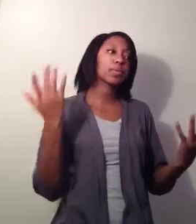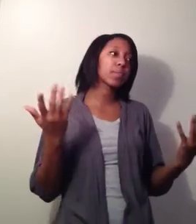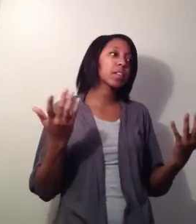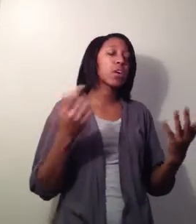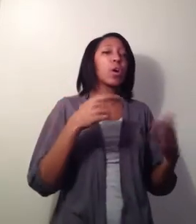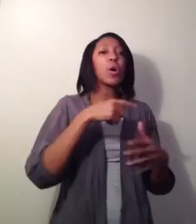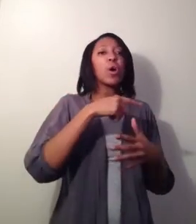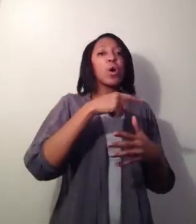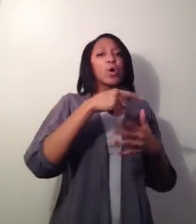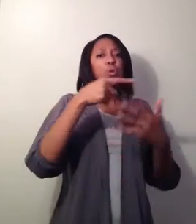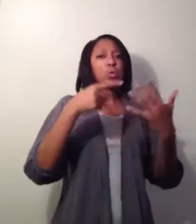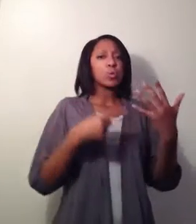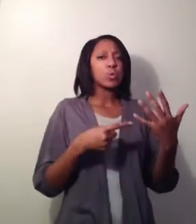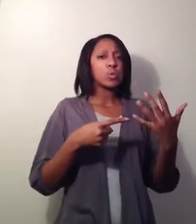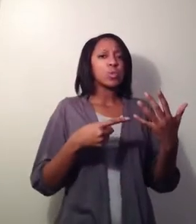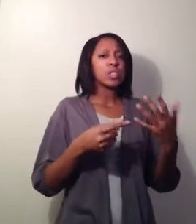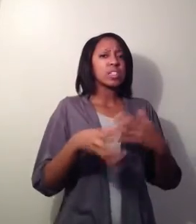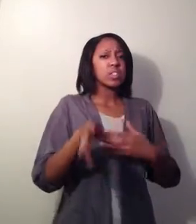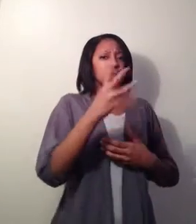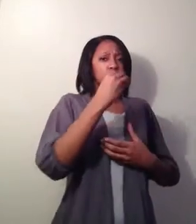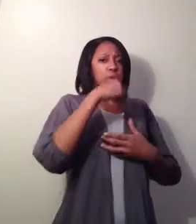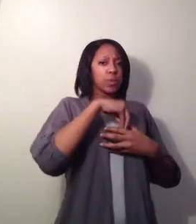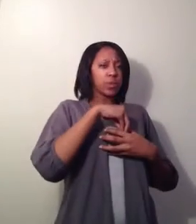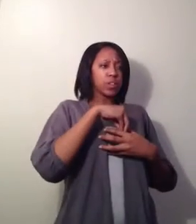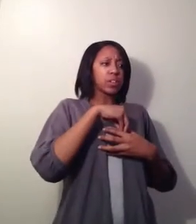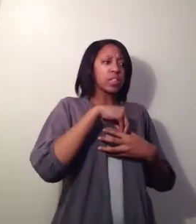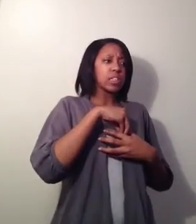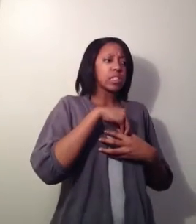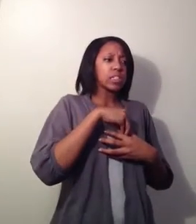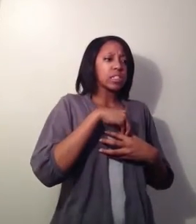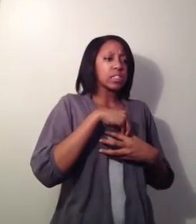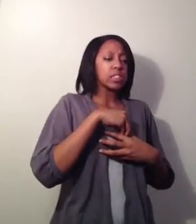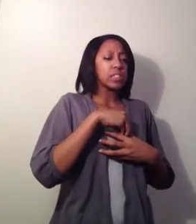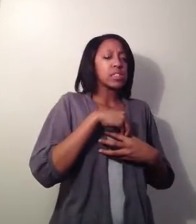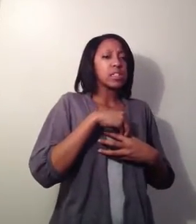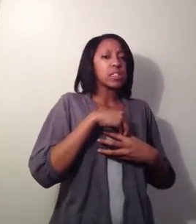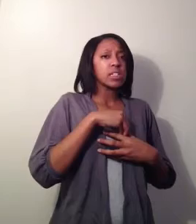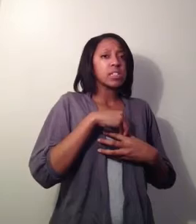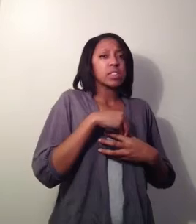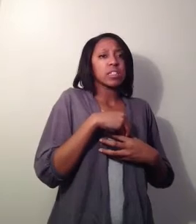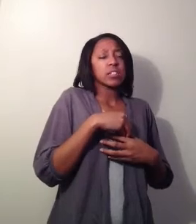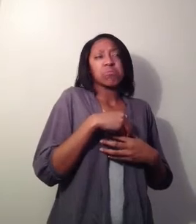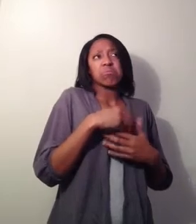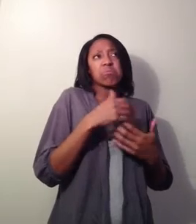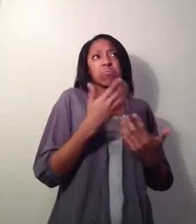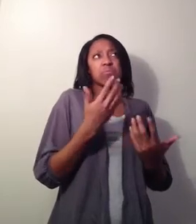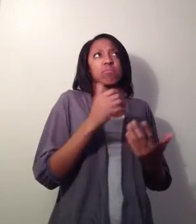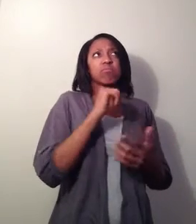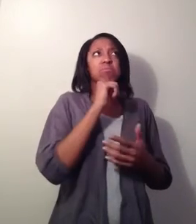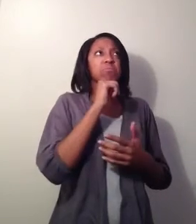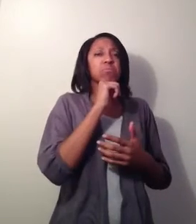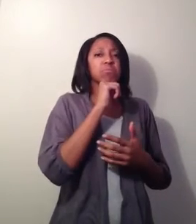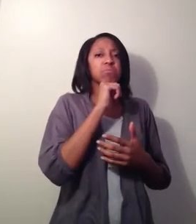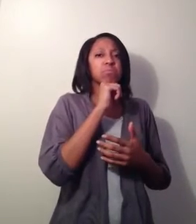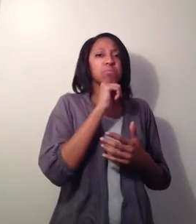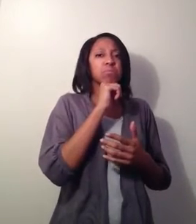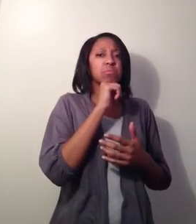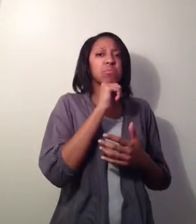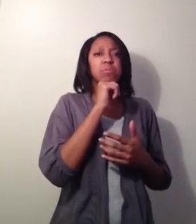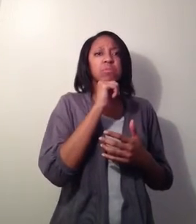the point where it's not necessary to think about them on such a conscious level. It becomes